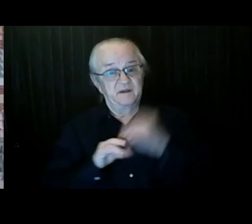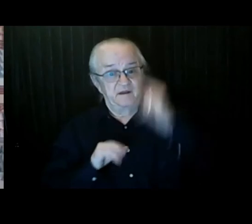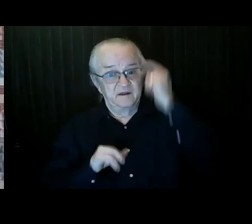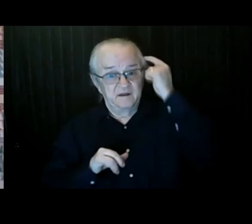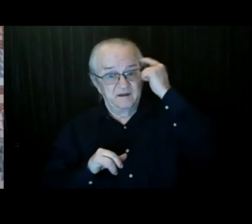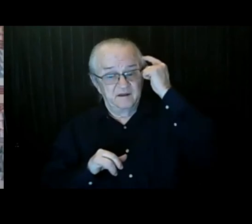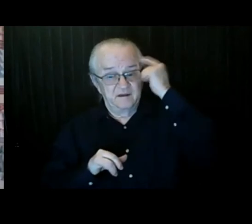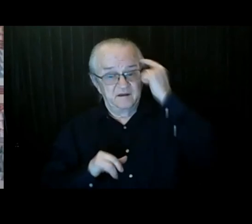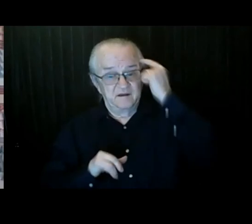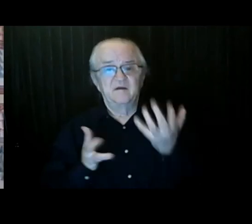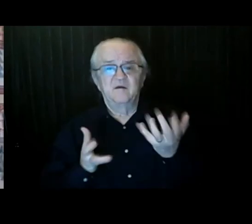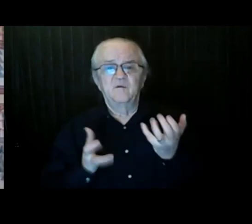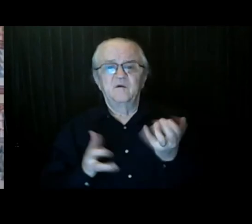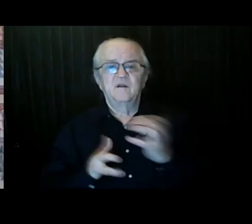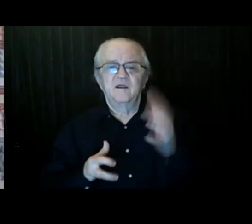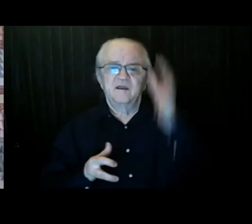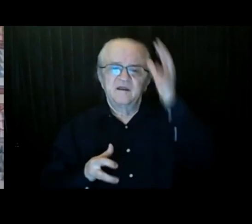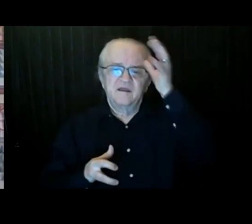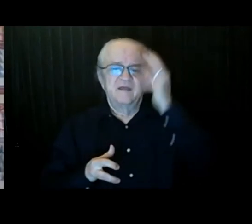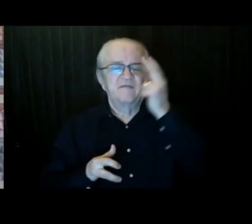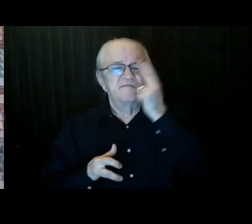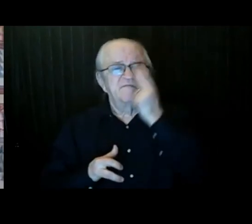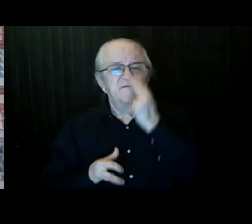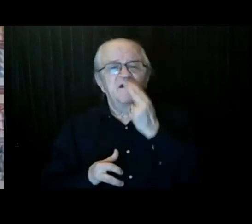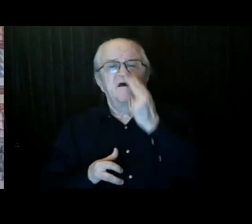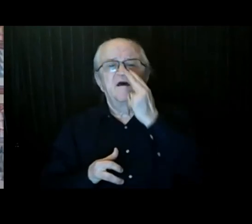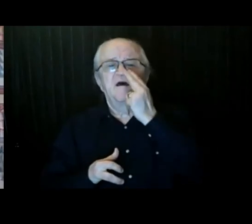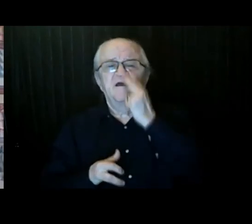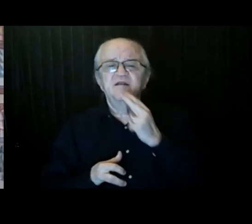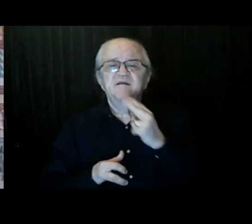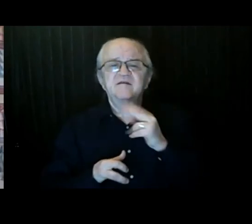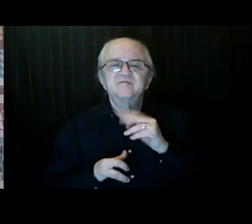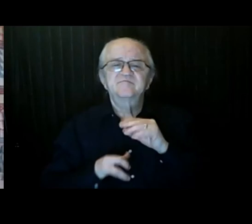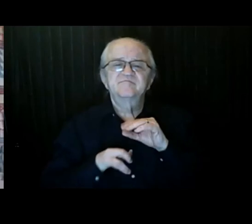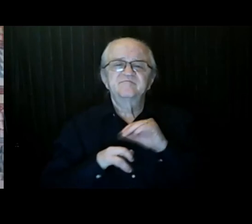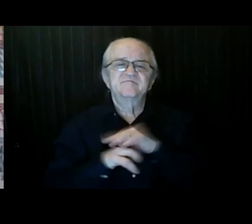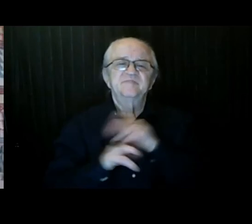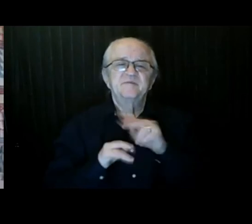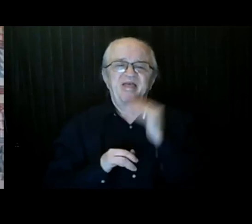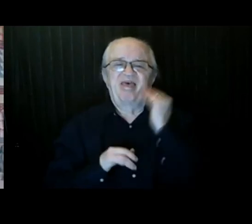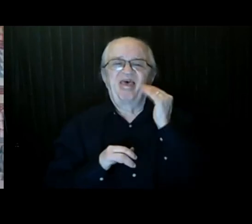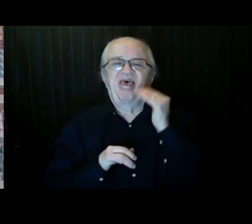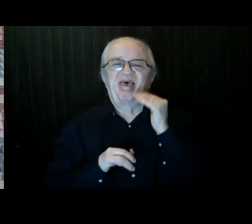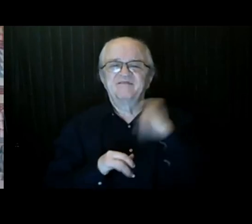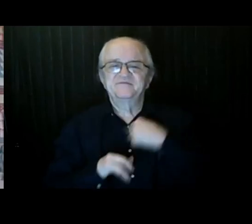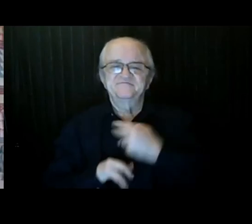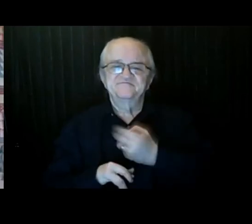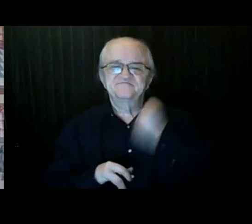my dad. I wanted to be funny. I wanted to make people laugh as he took their money playing pool.